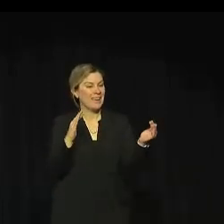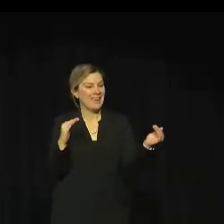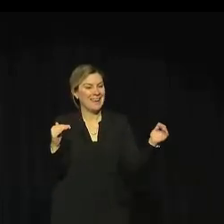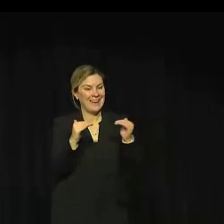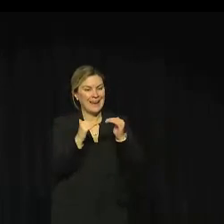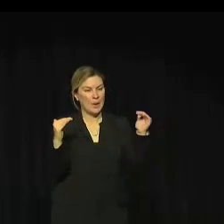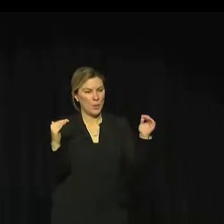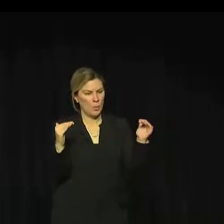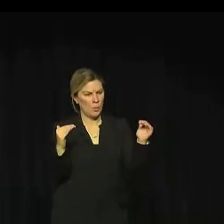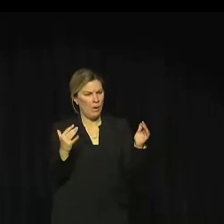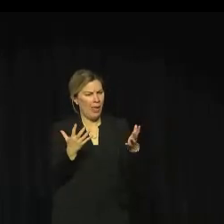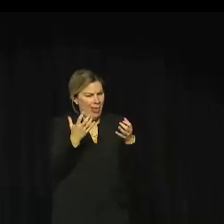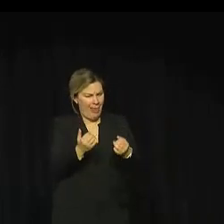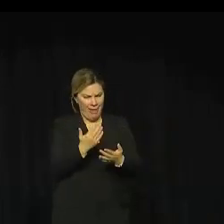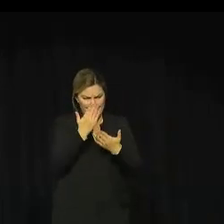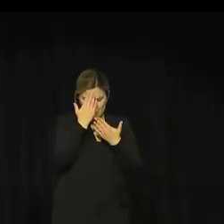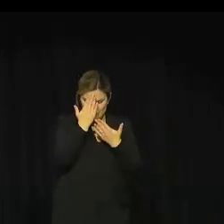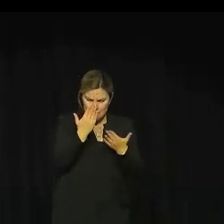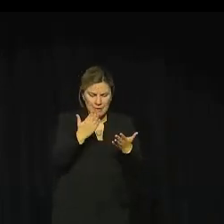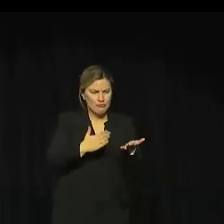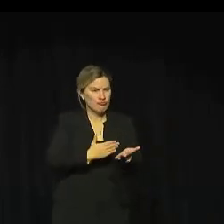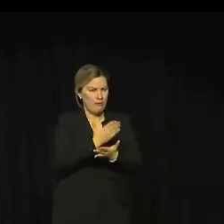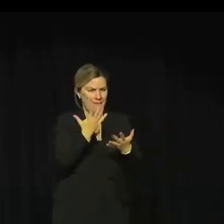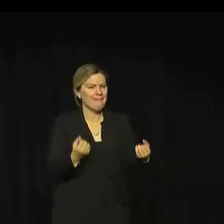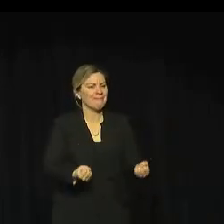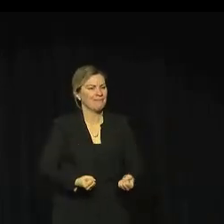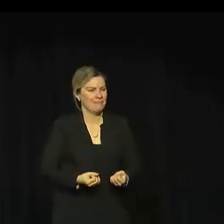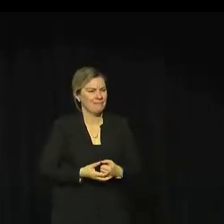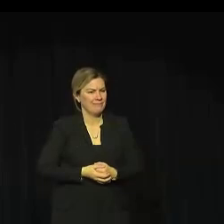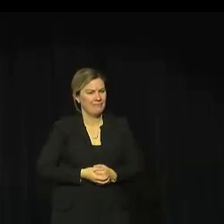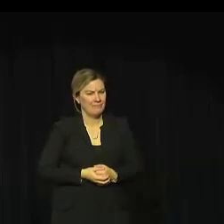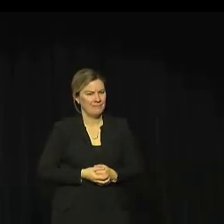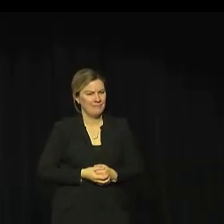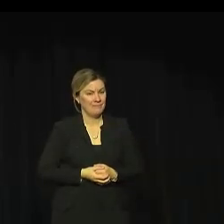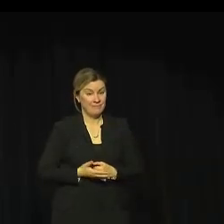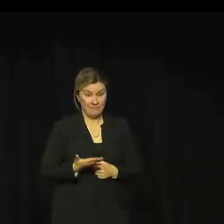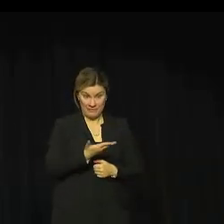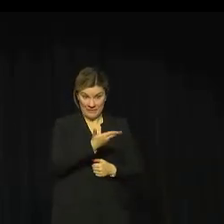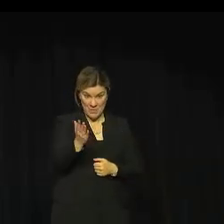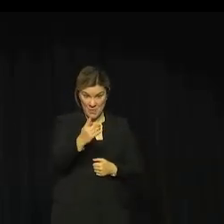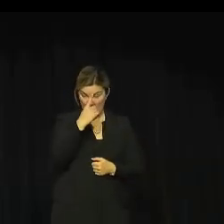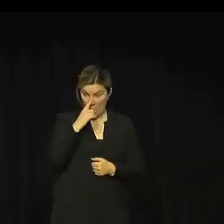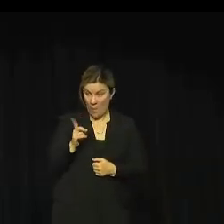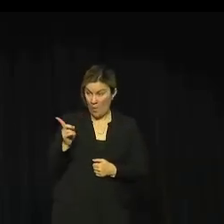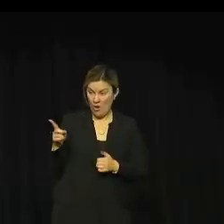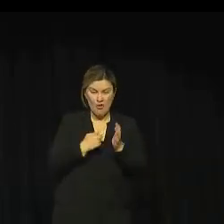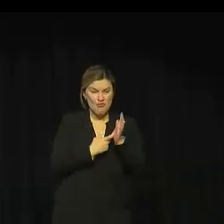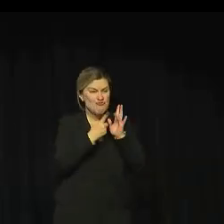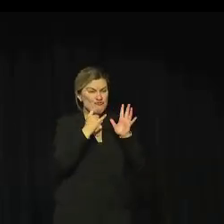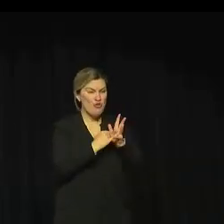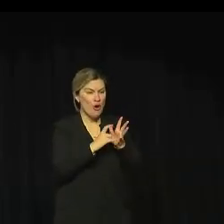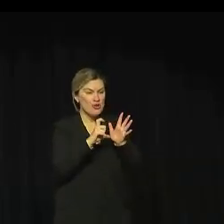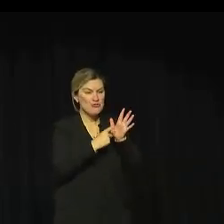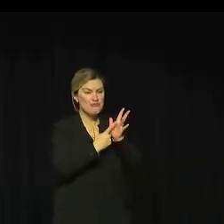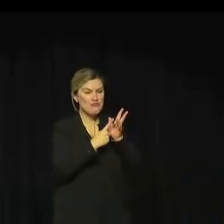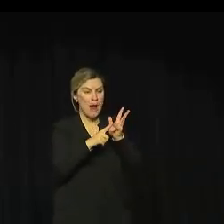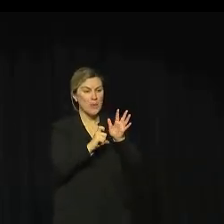in dignity and rights. You thought Ros Croucher had made up free and equal,